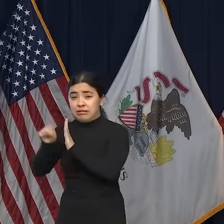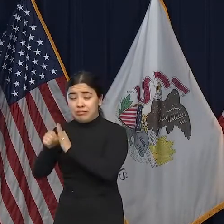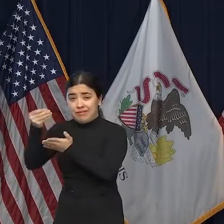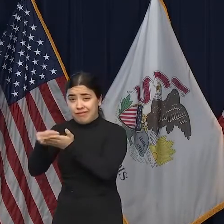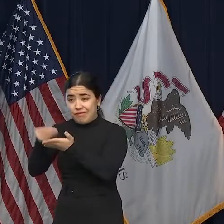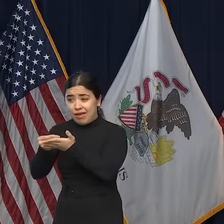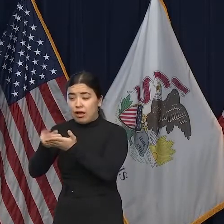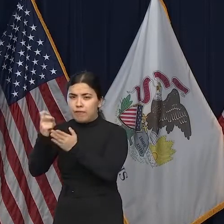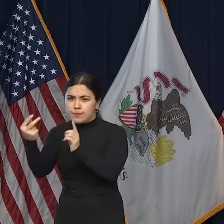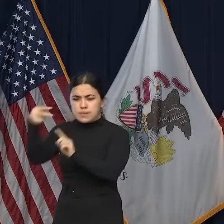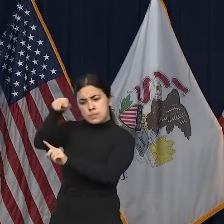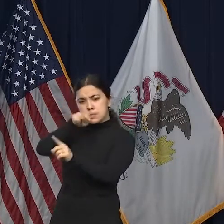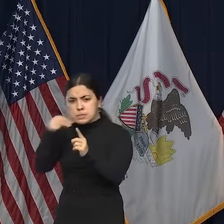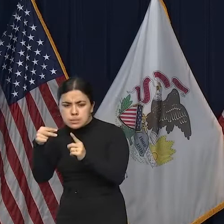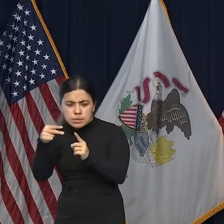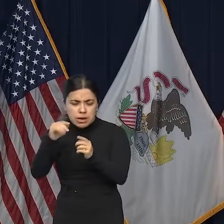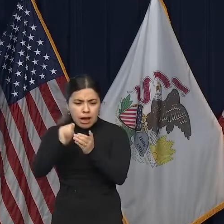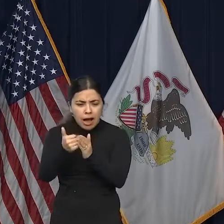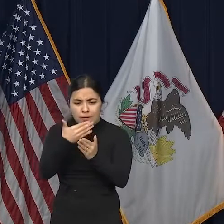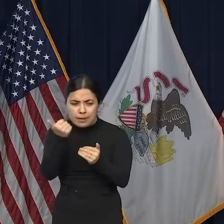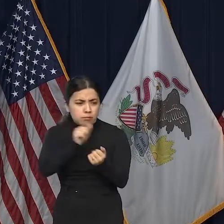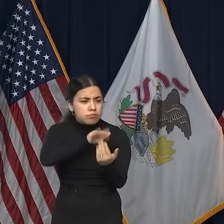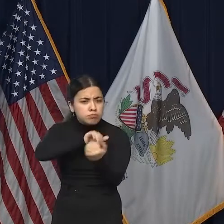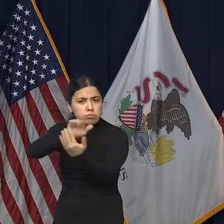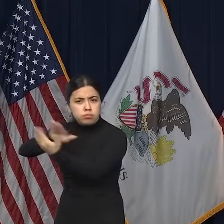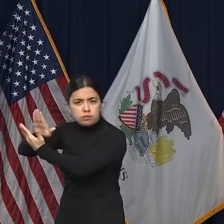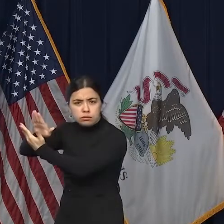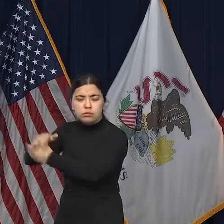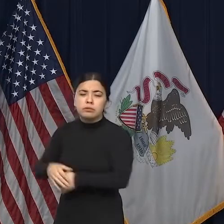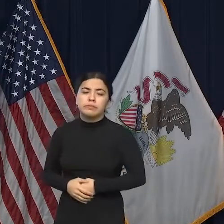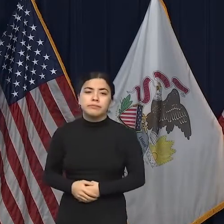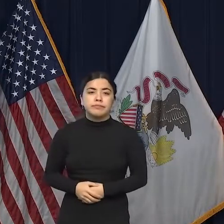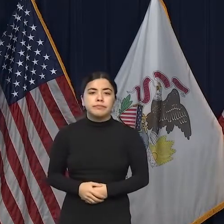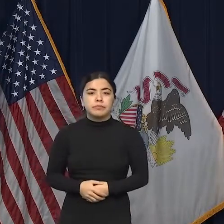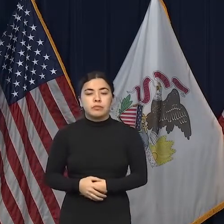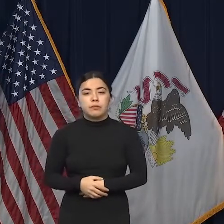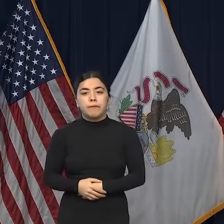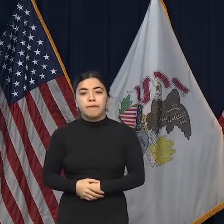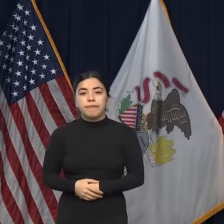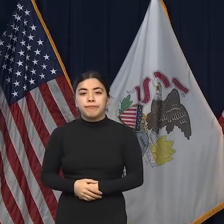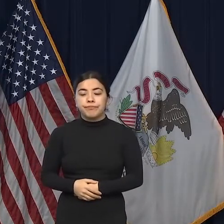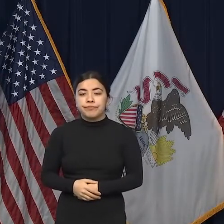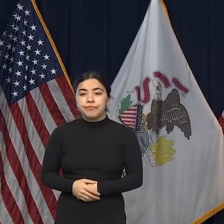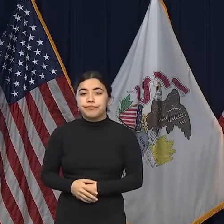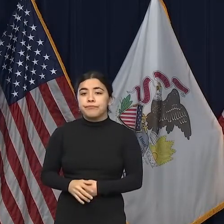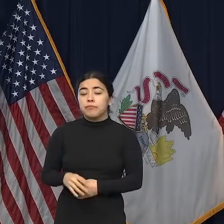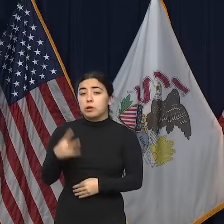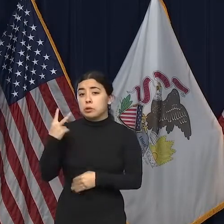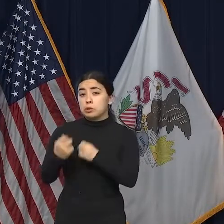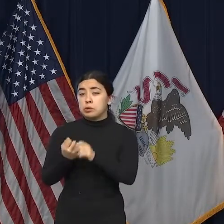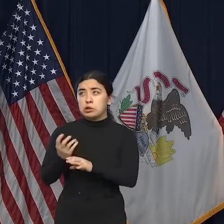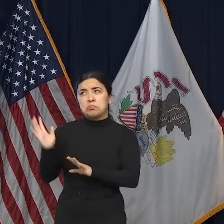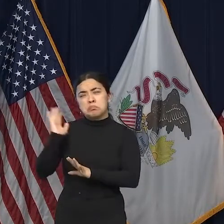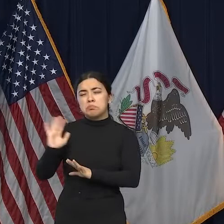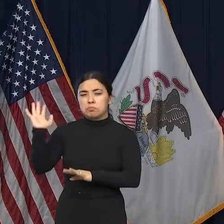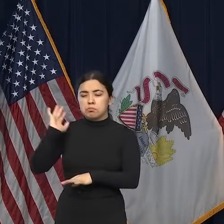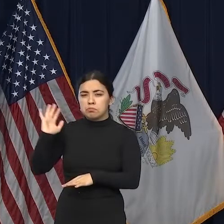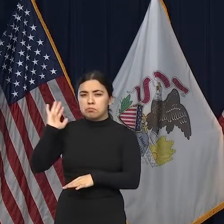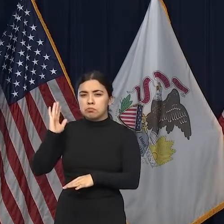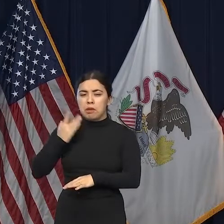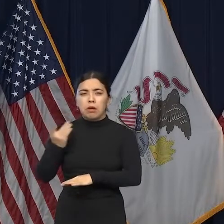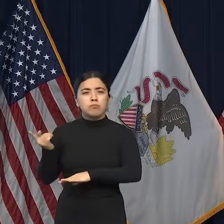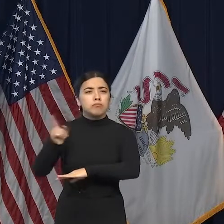addressed from every angle. And in my first major address as governor nearly 2 years ago, I laid